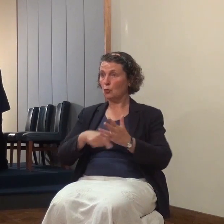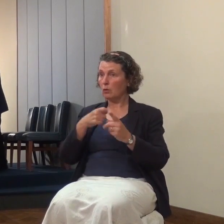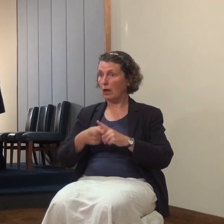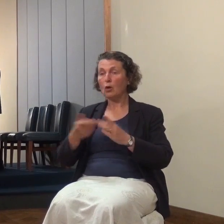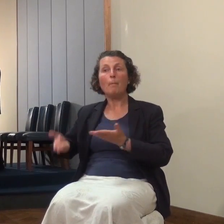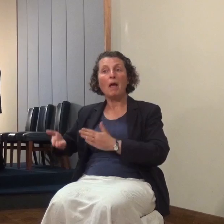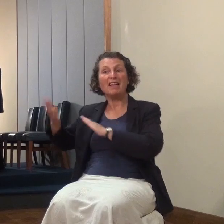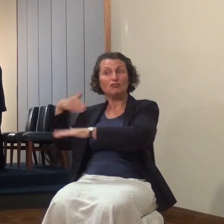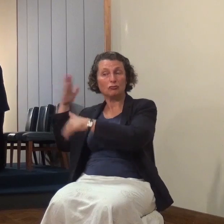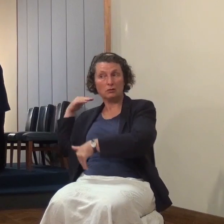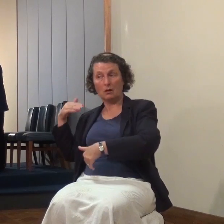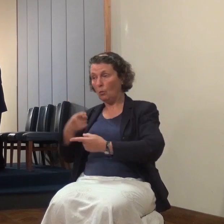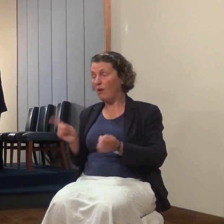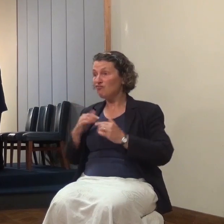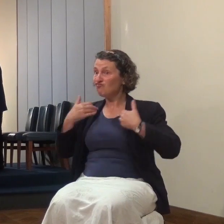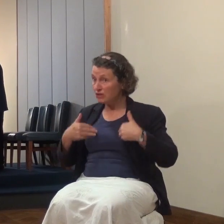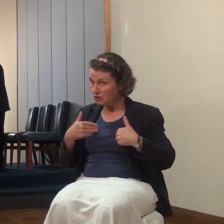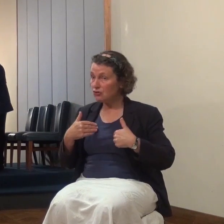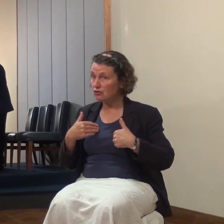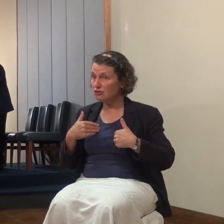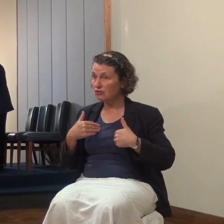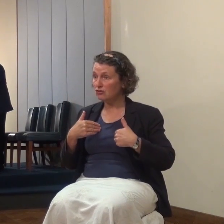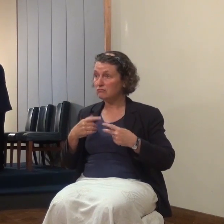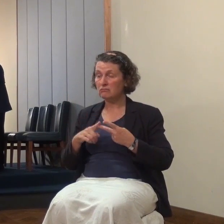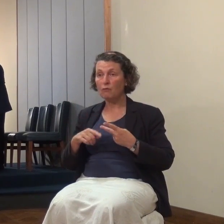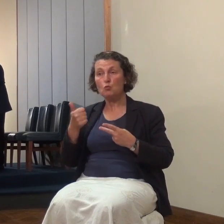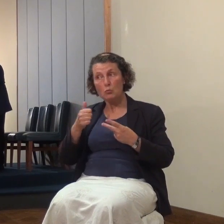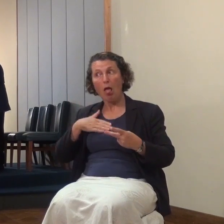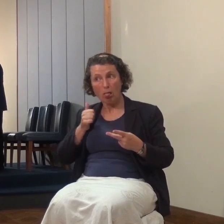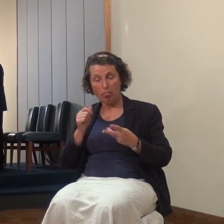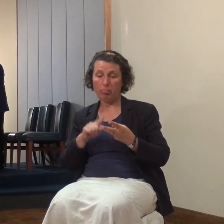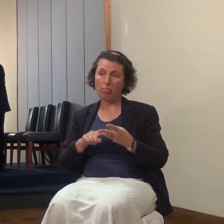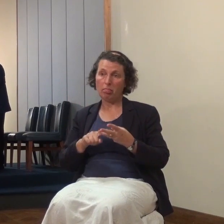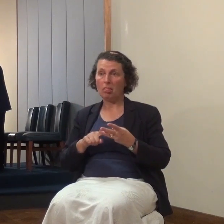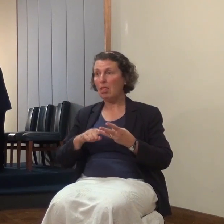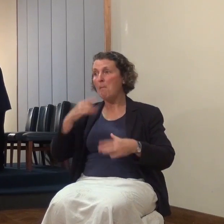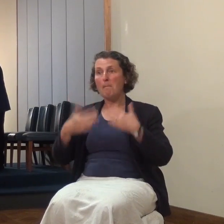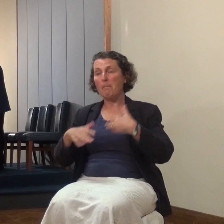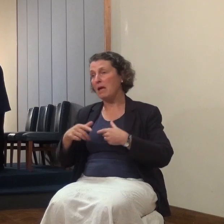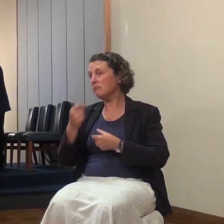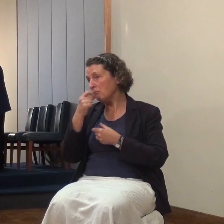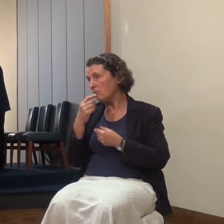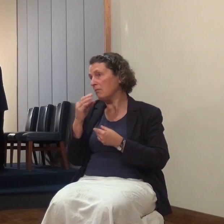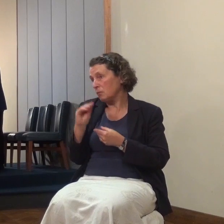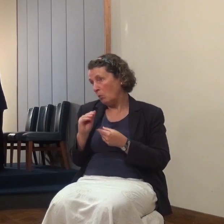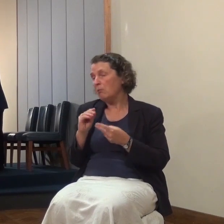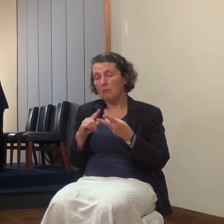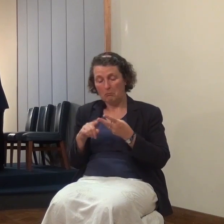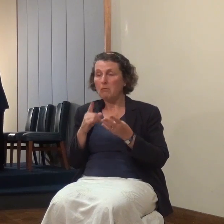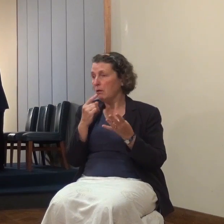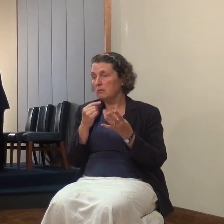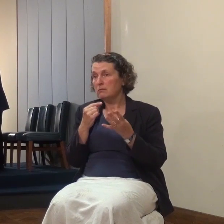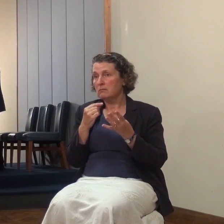Amazing medications, procedures that prolong life, reduce pain, and rectify a host of conditions that simply could not